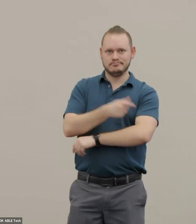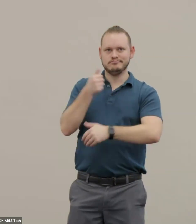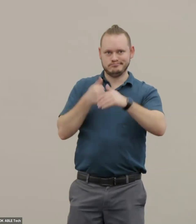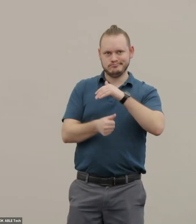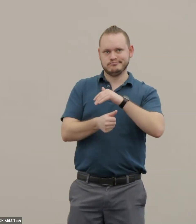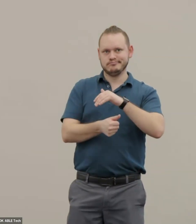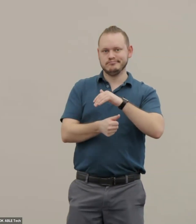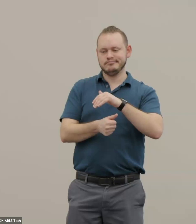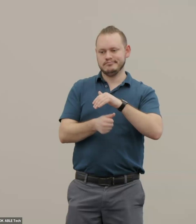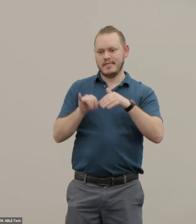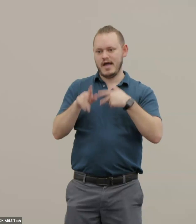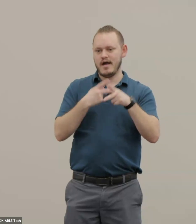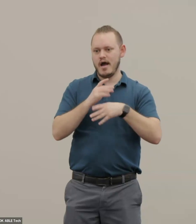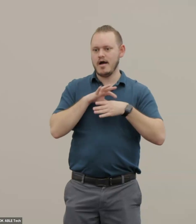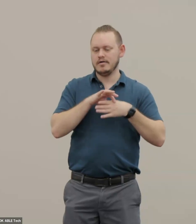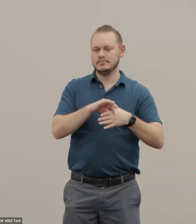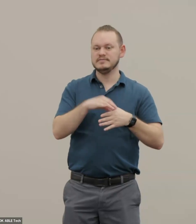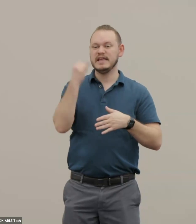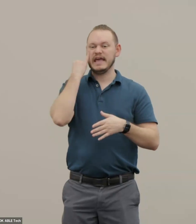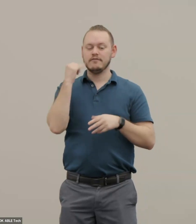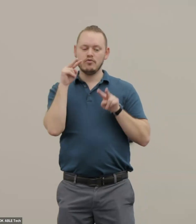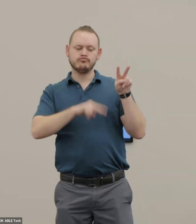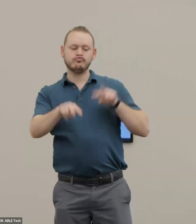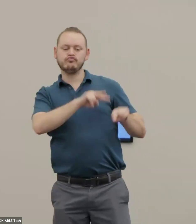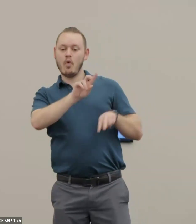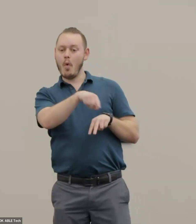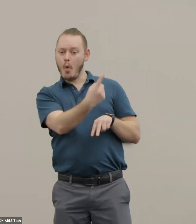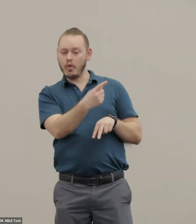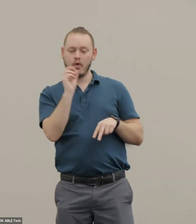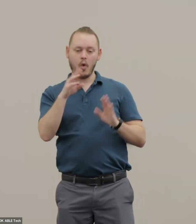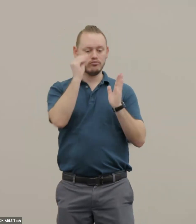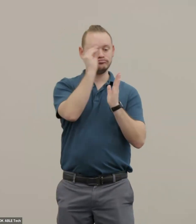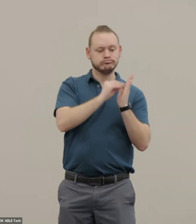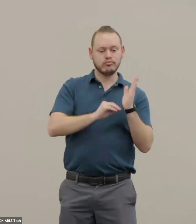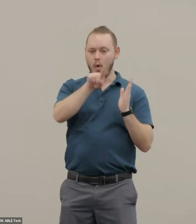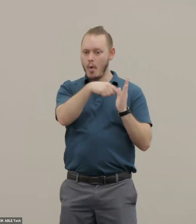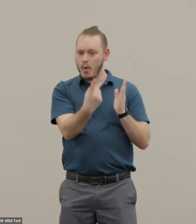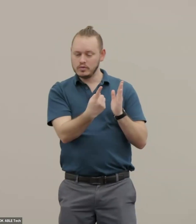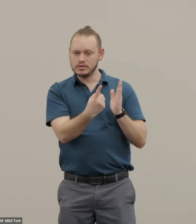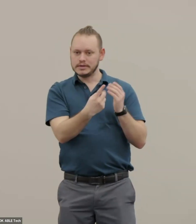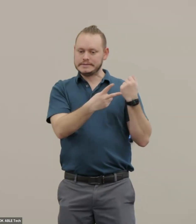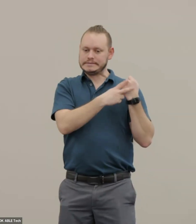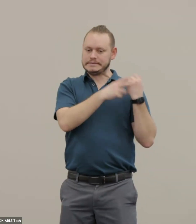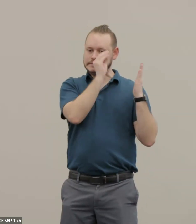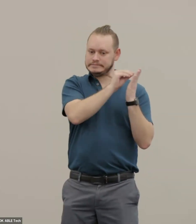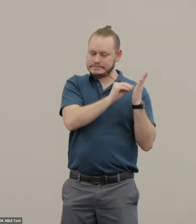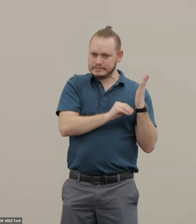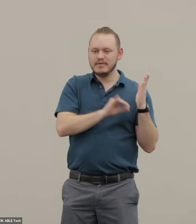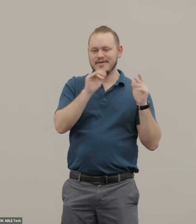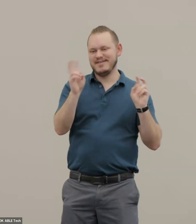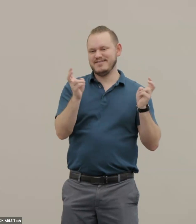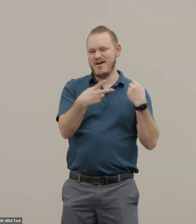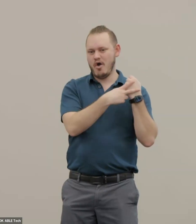content. If the content is kept only for reference, research, or record keeping, that's considered archived content.